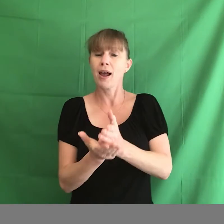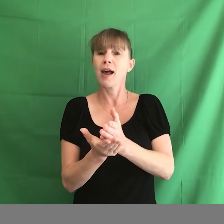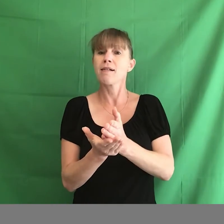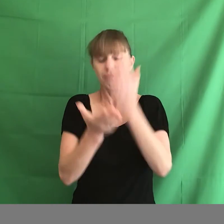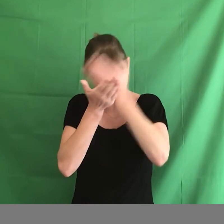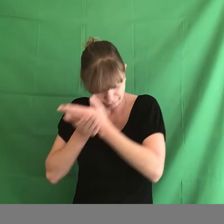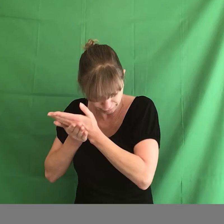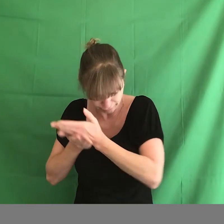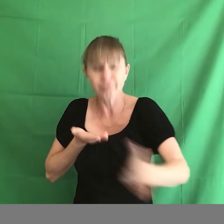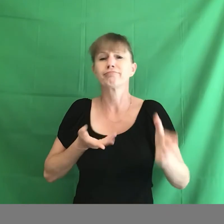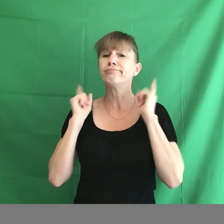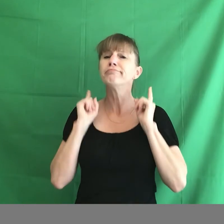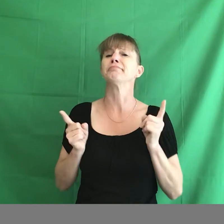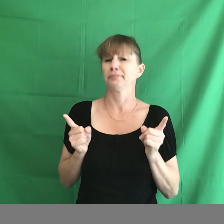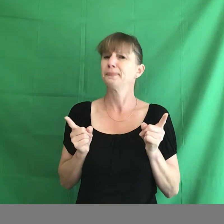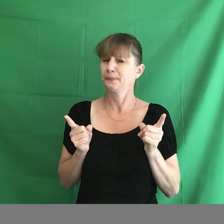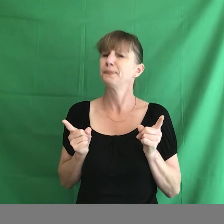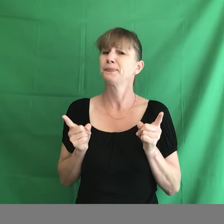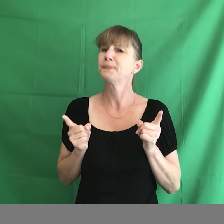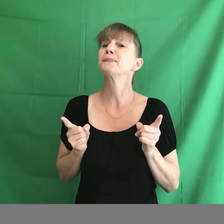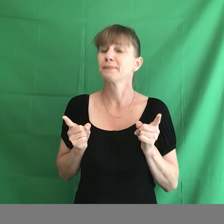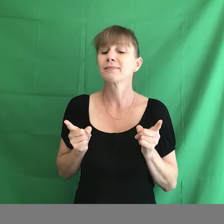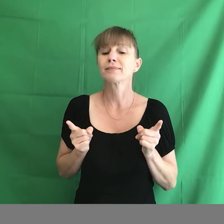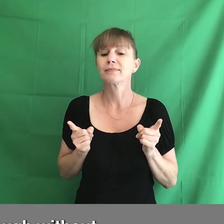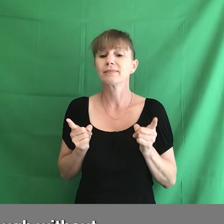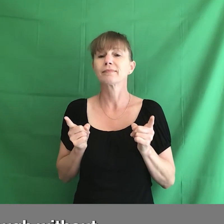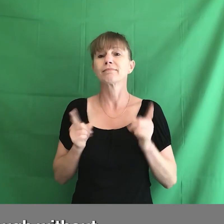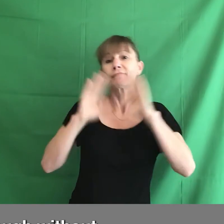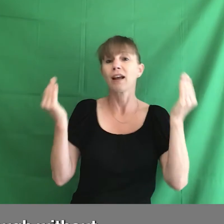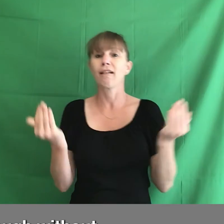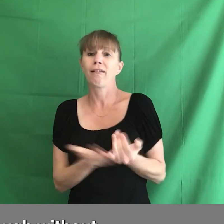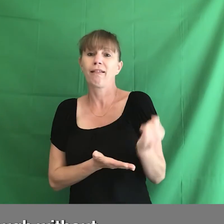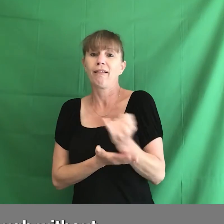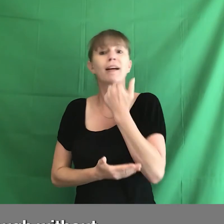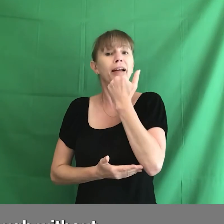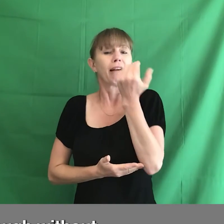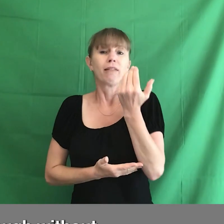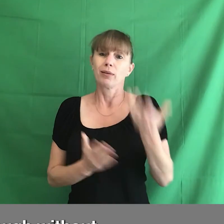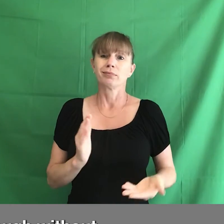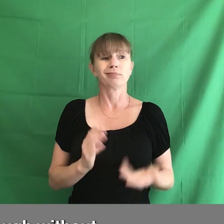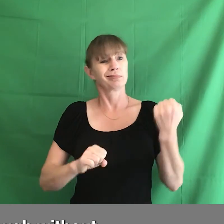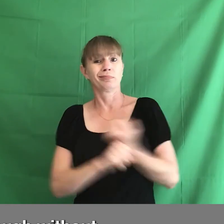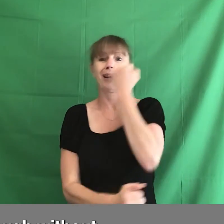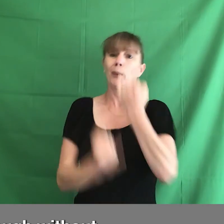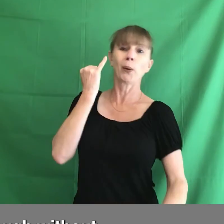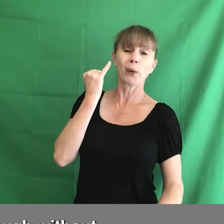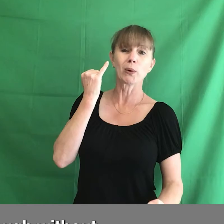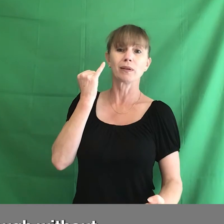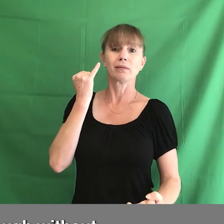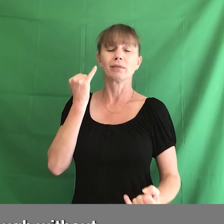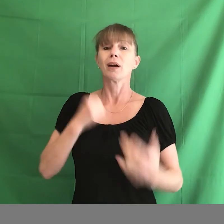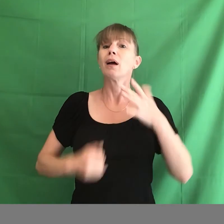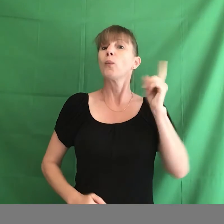fact. It's plain to see. The world's grey enough without making it